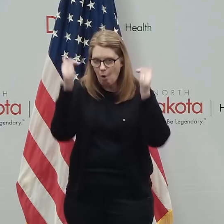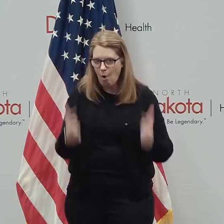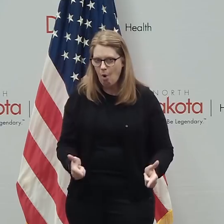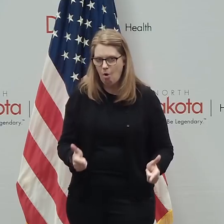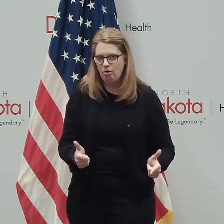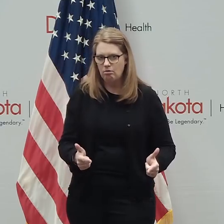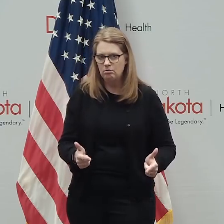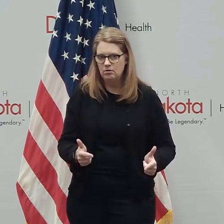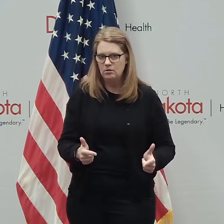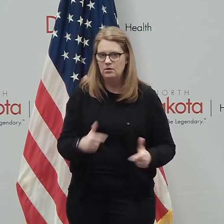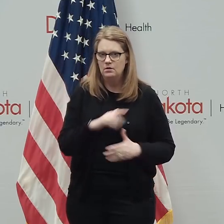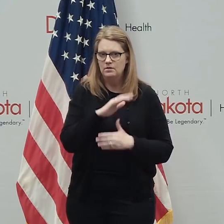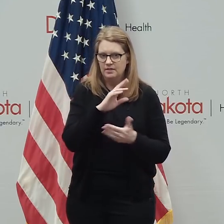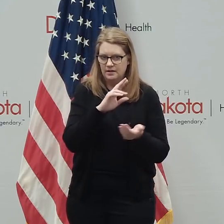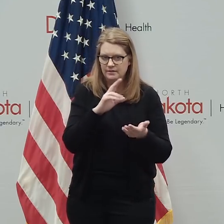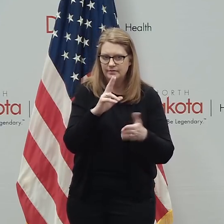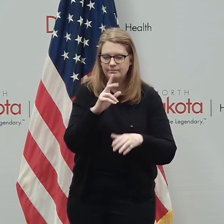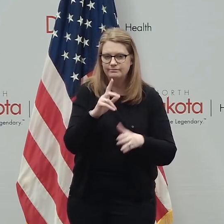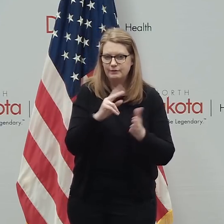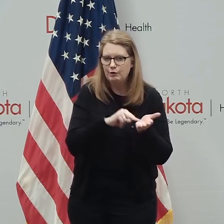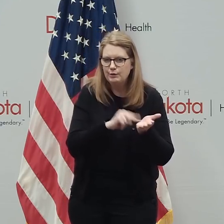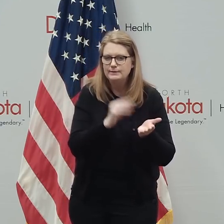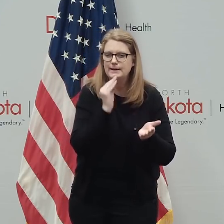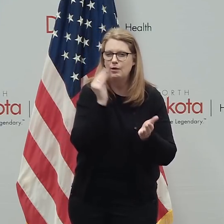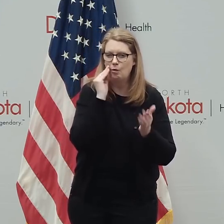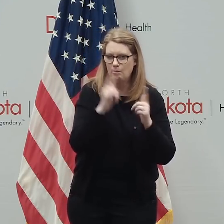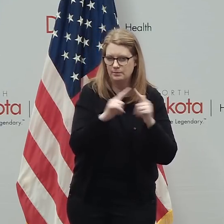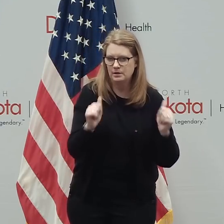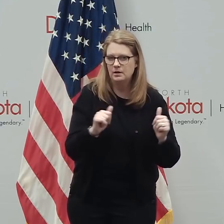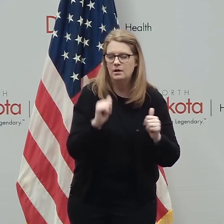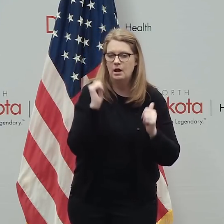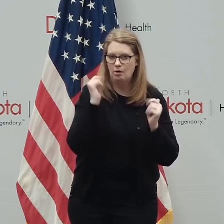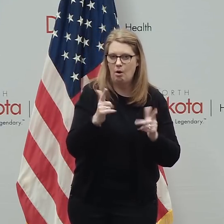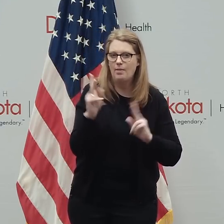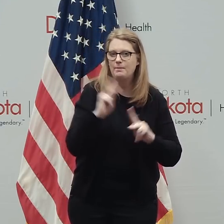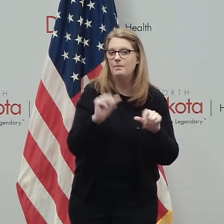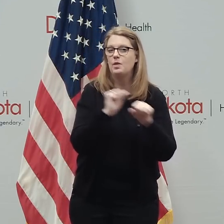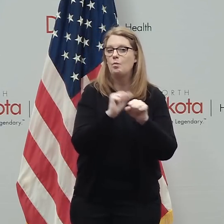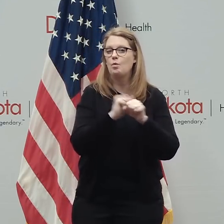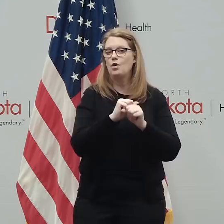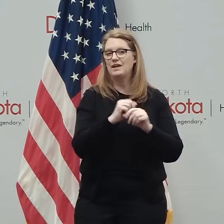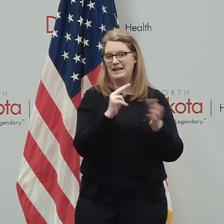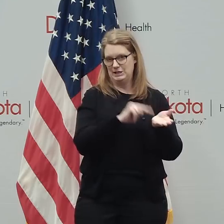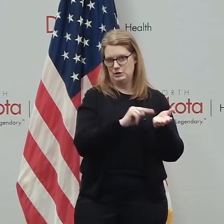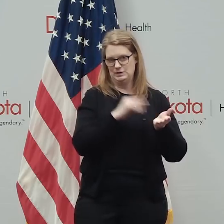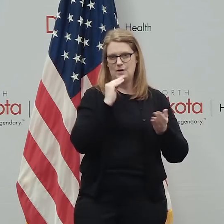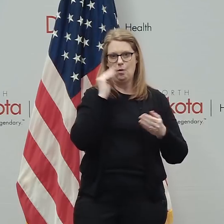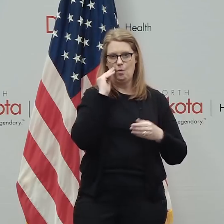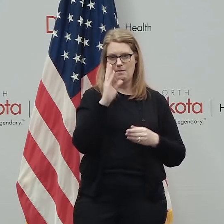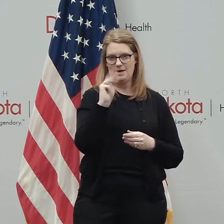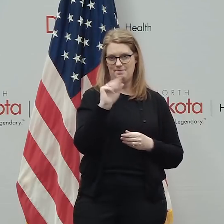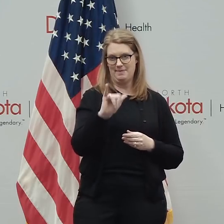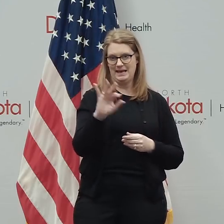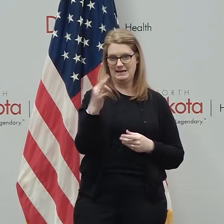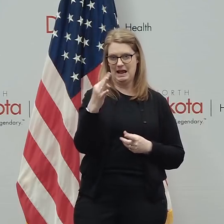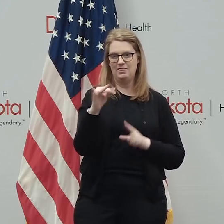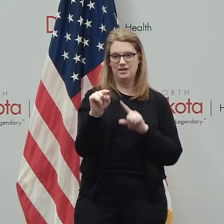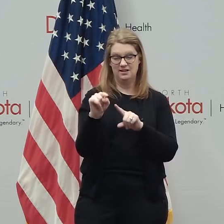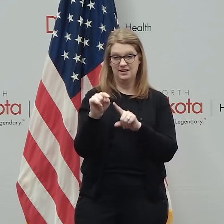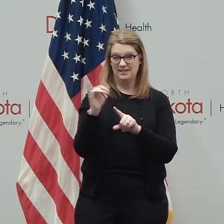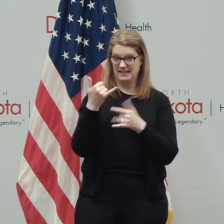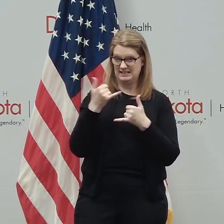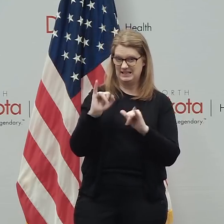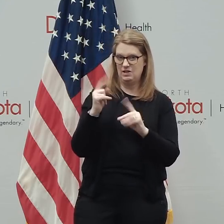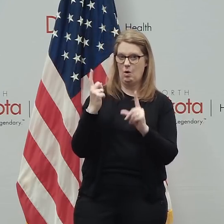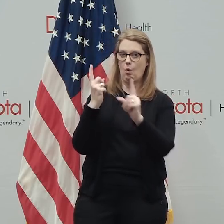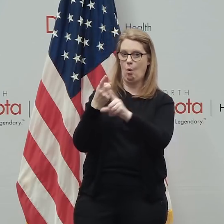testing to try to get to all long-term care facilities and all people that work in long-term care facilities by May 9th. That still is a goal, to